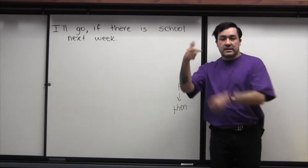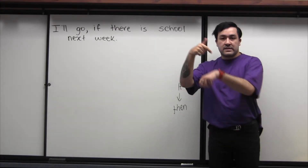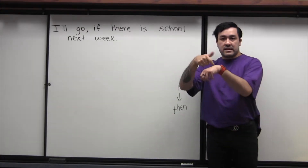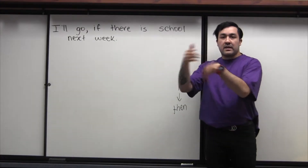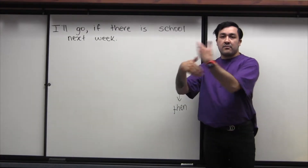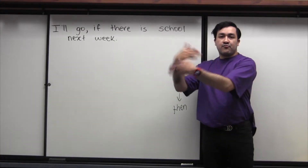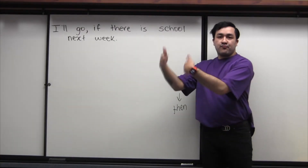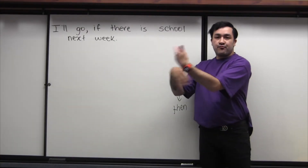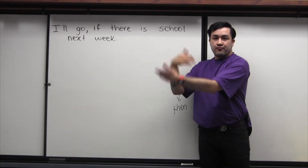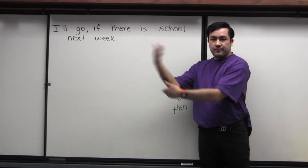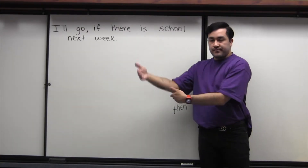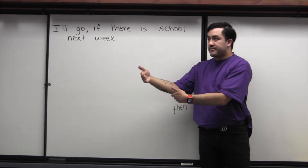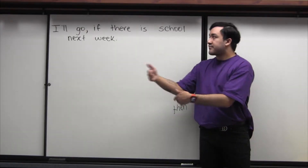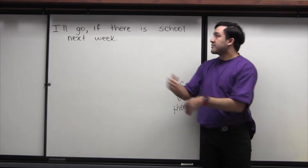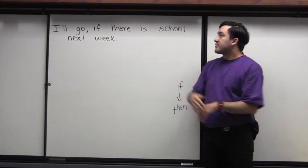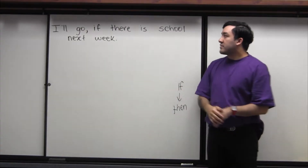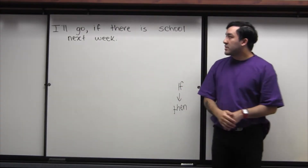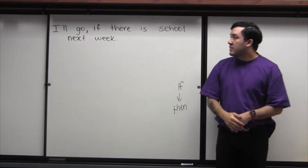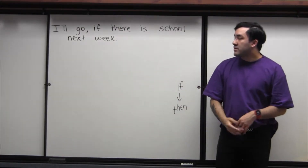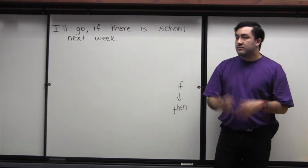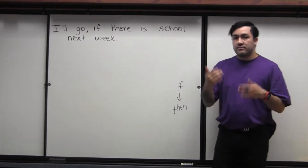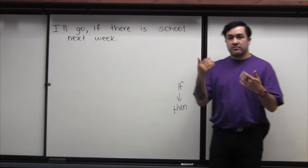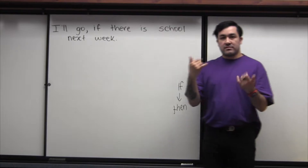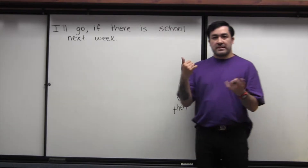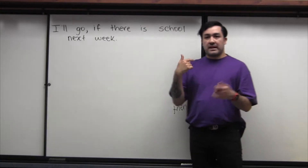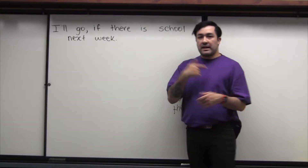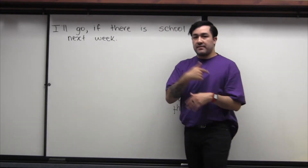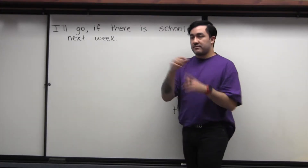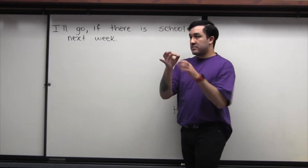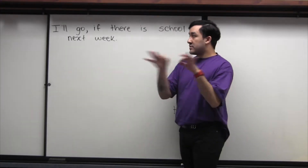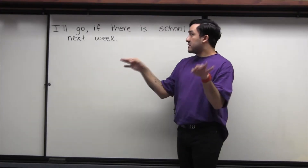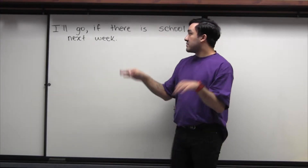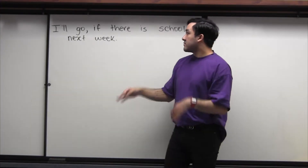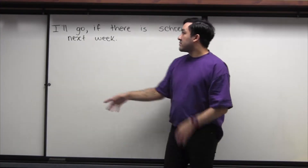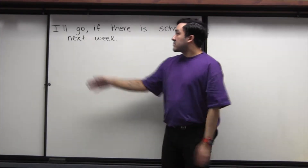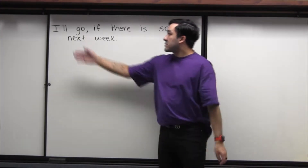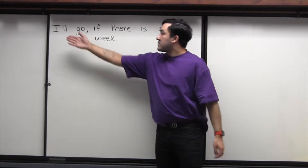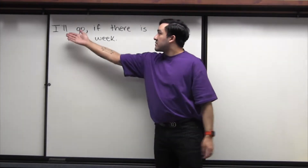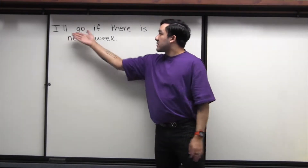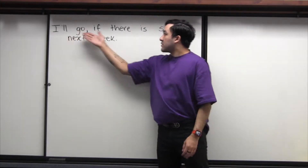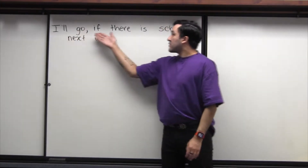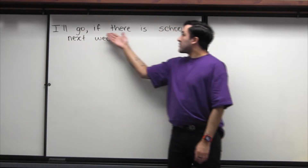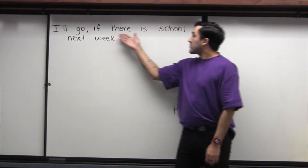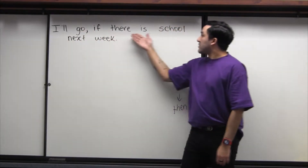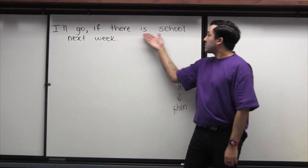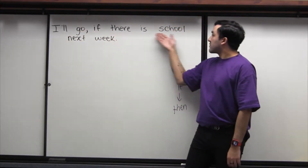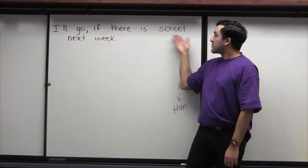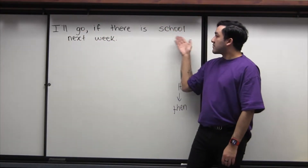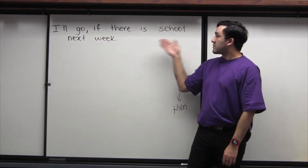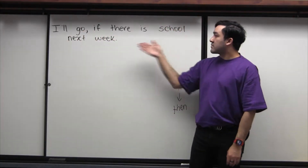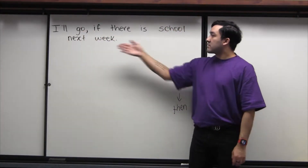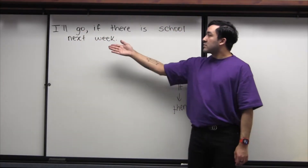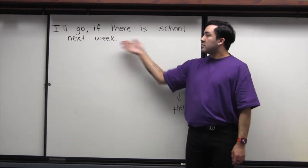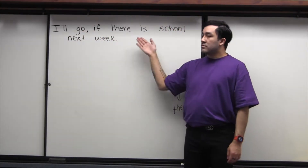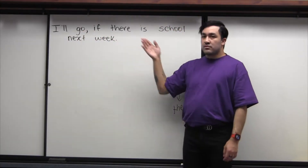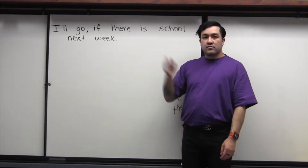we don't talk about this because, if statements don't show up all the time, time statements do, though. So we have the sentence, I'll go if there is school next